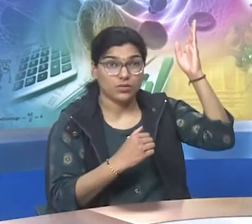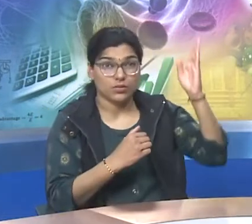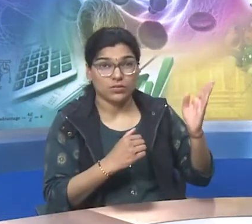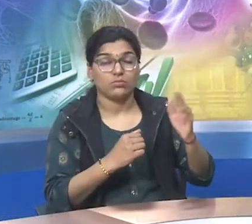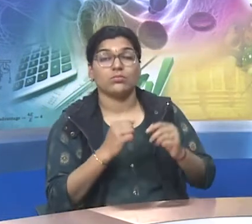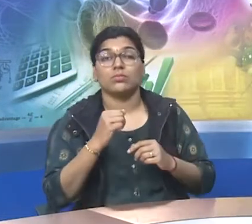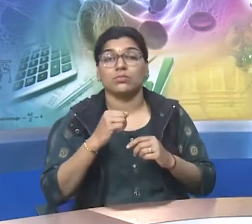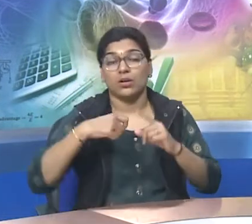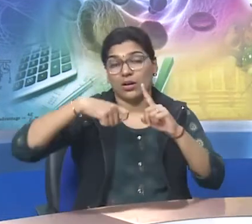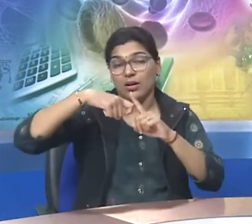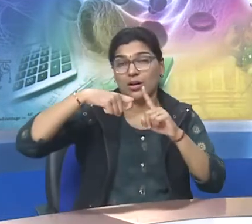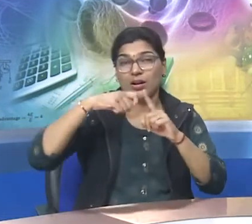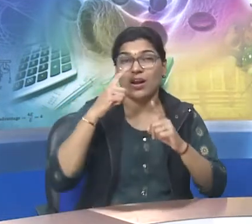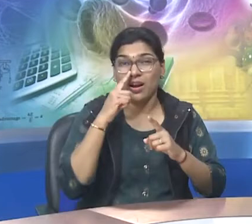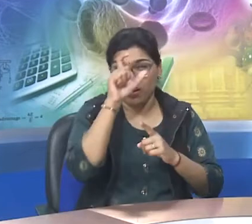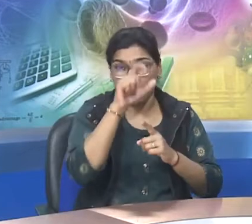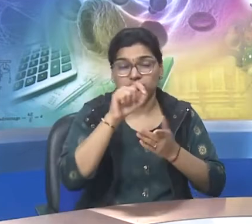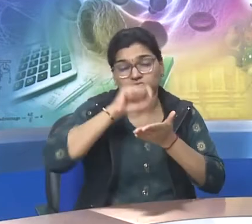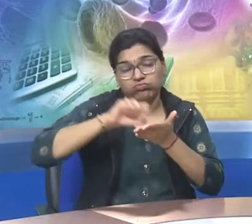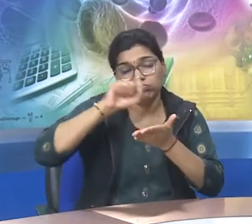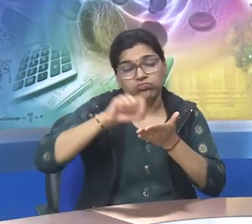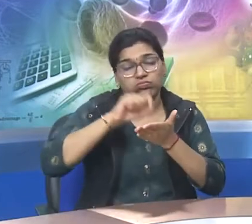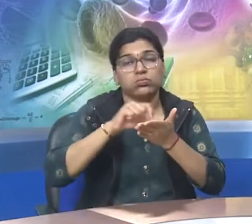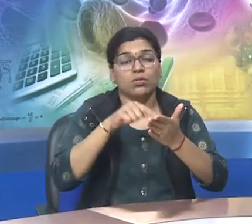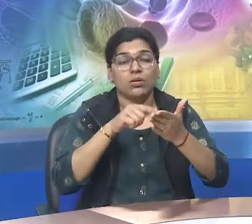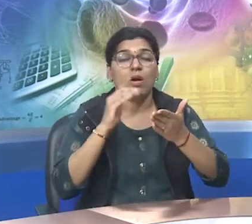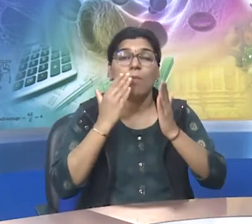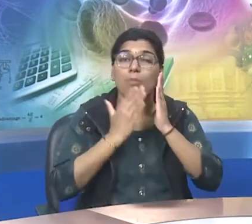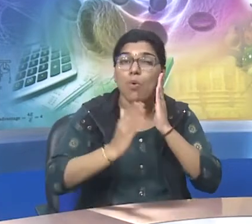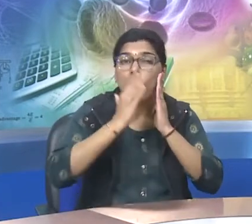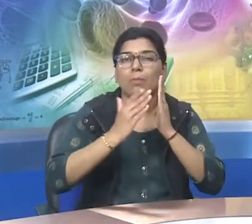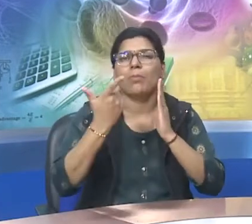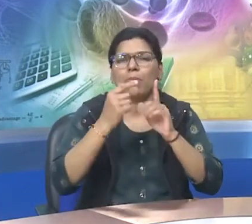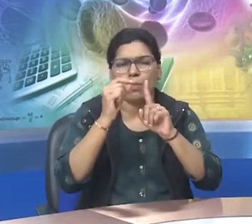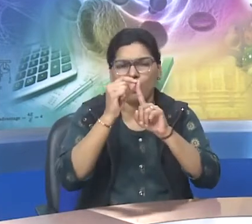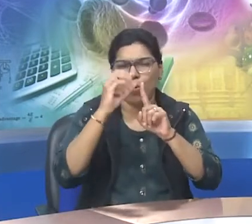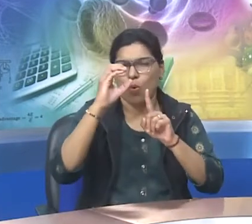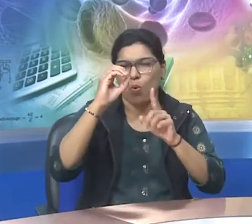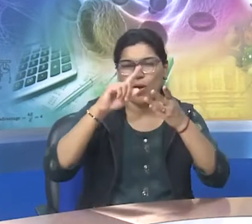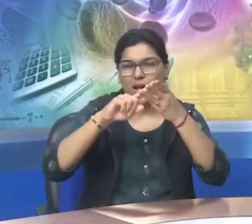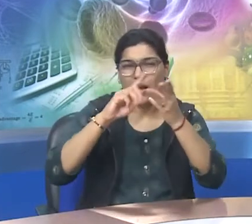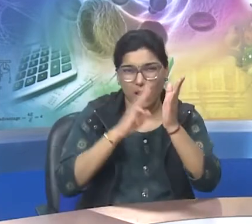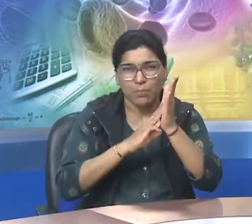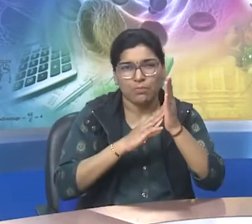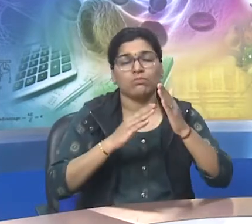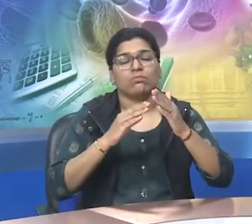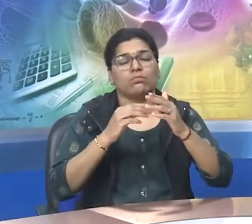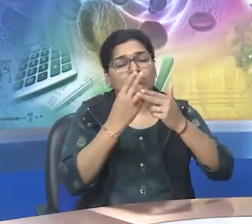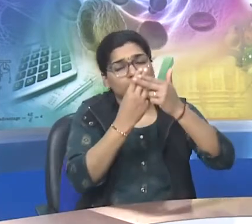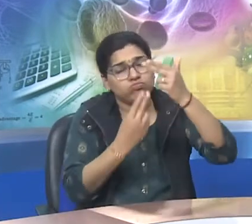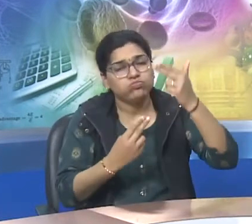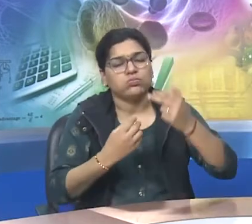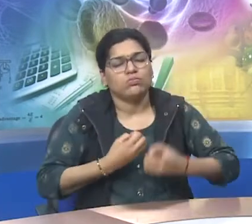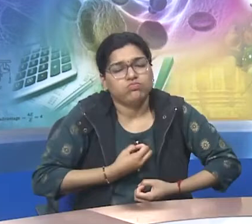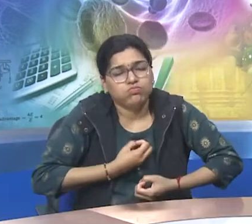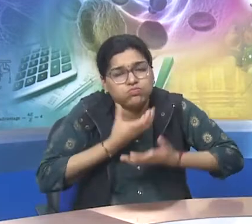This, which you can see on the screen, this is a poem written by Kamala Das. In this poem, she